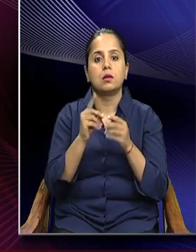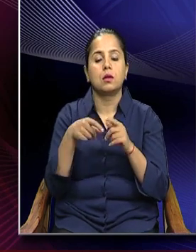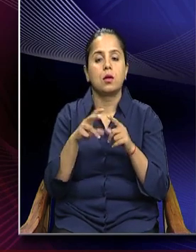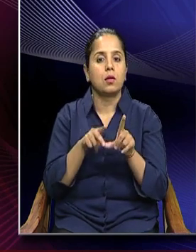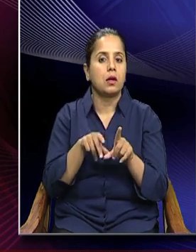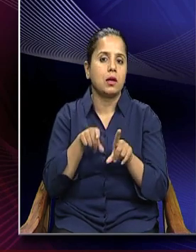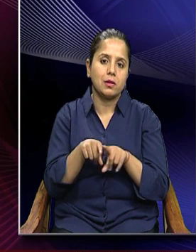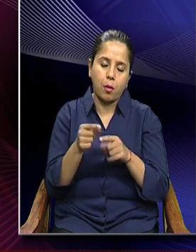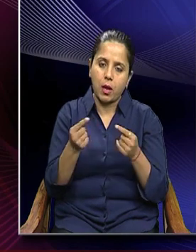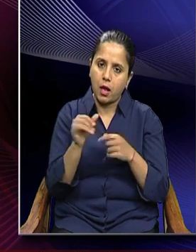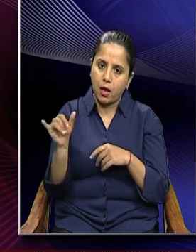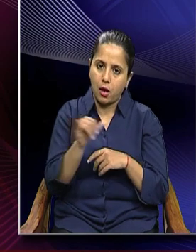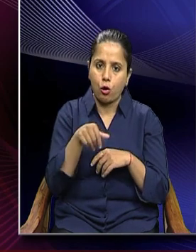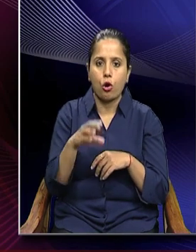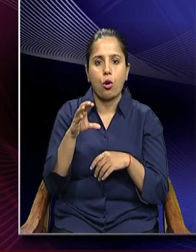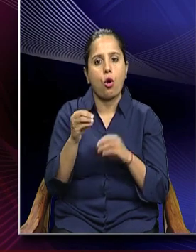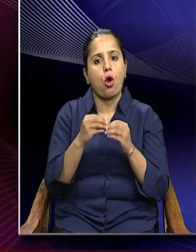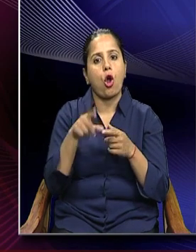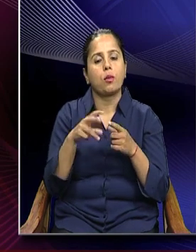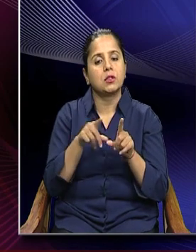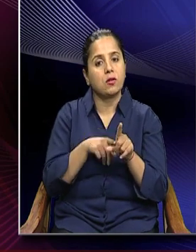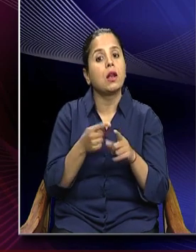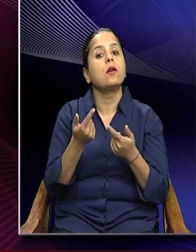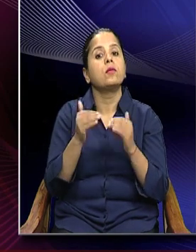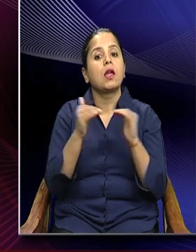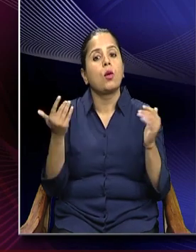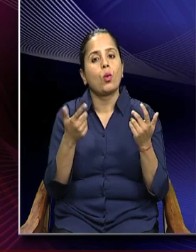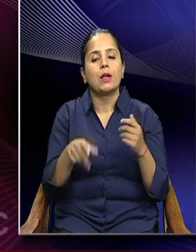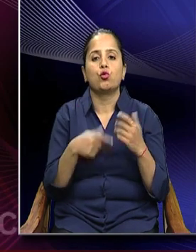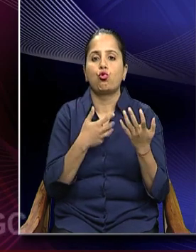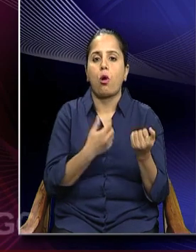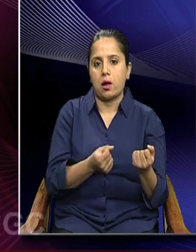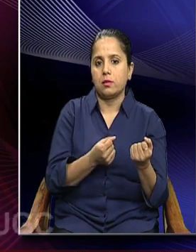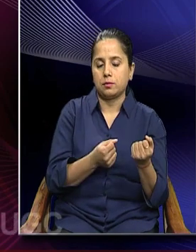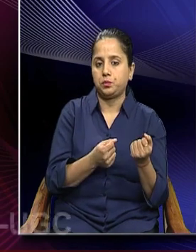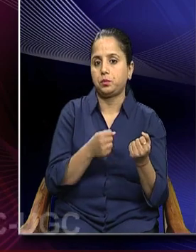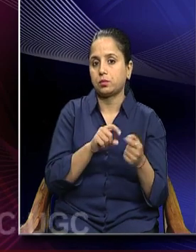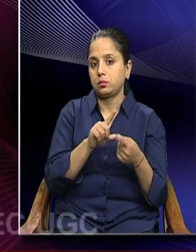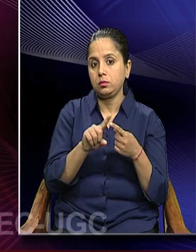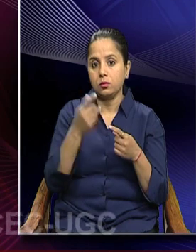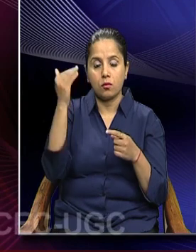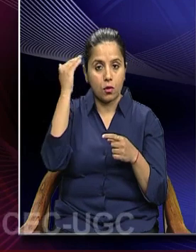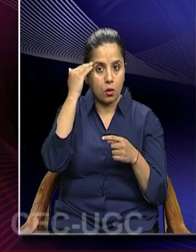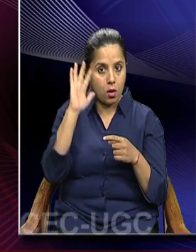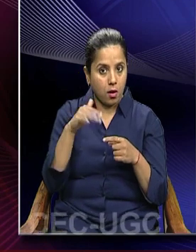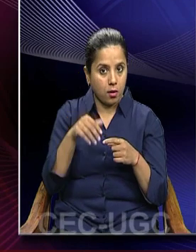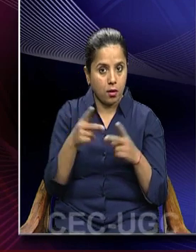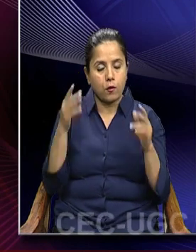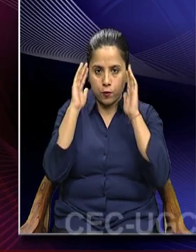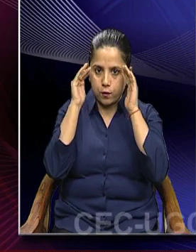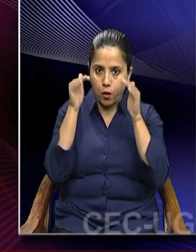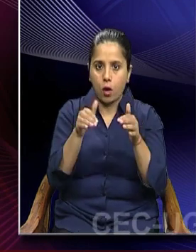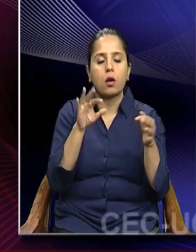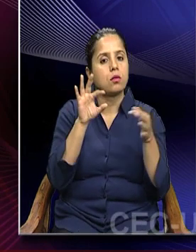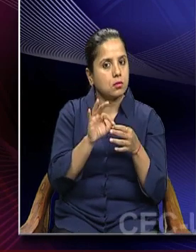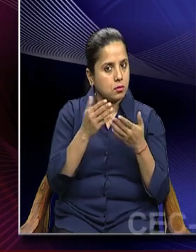to the objectivity, and objectivity equals to trustworthiness, and first hand knowledge is what is focused upon and